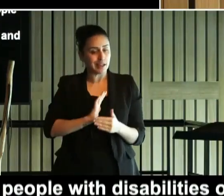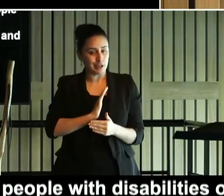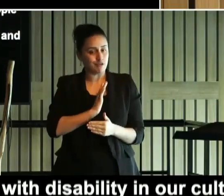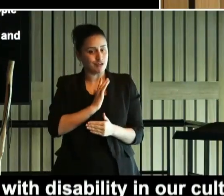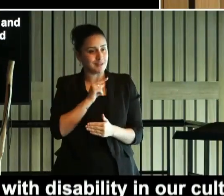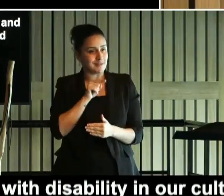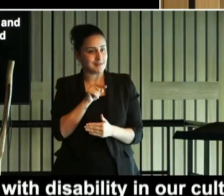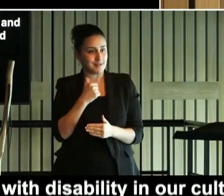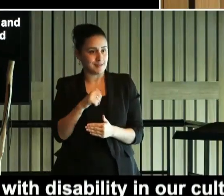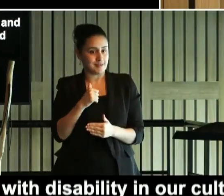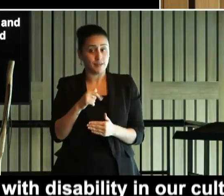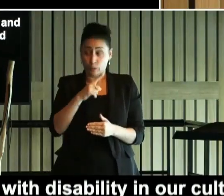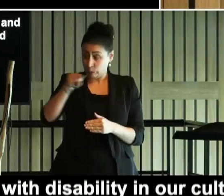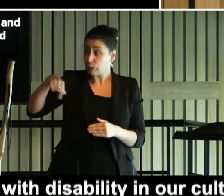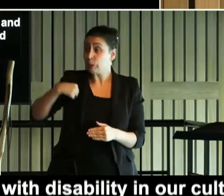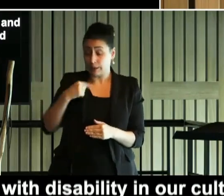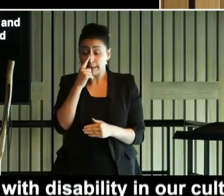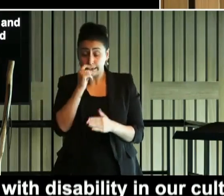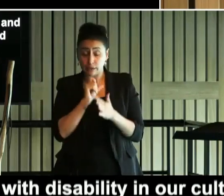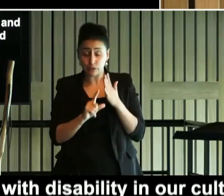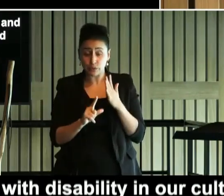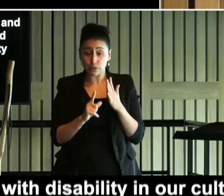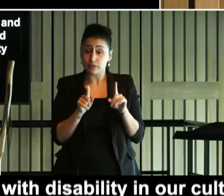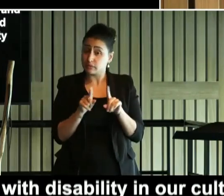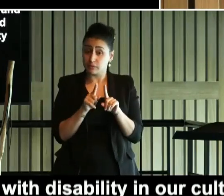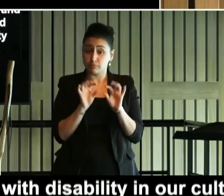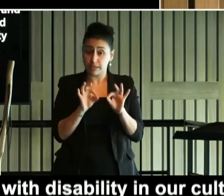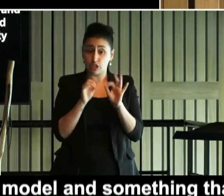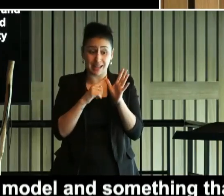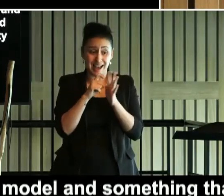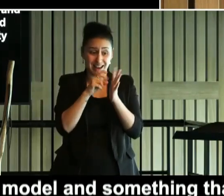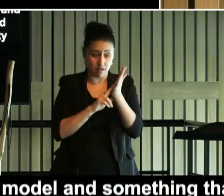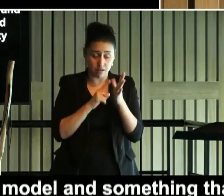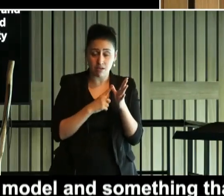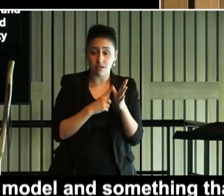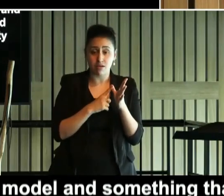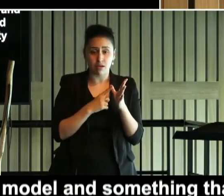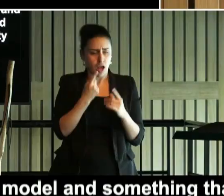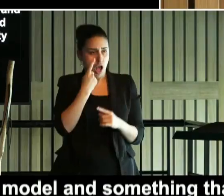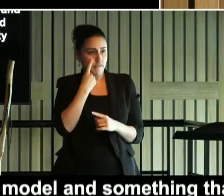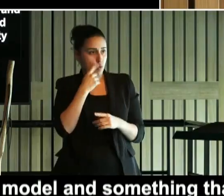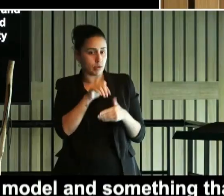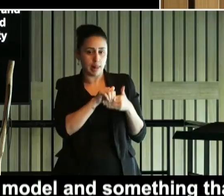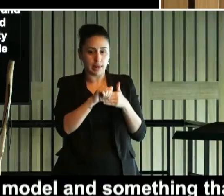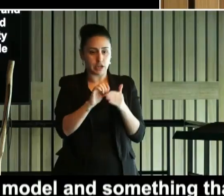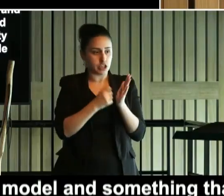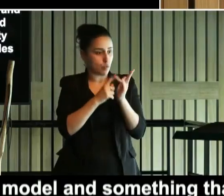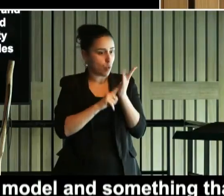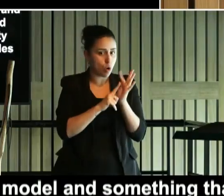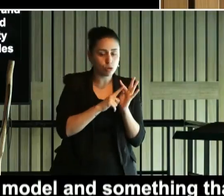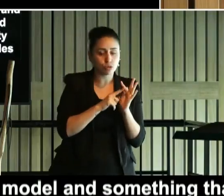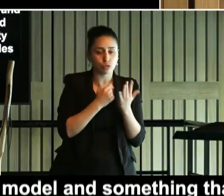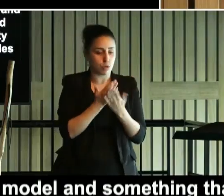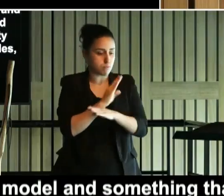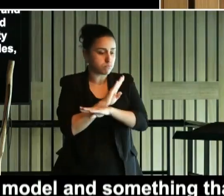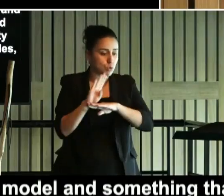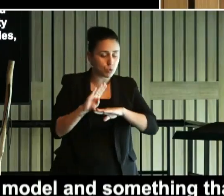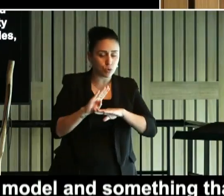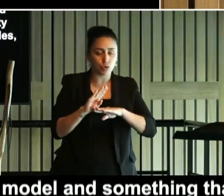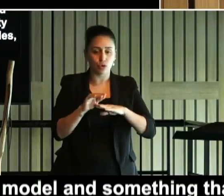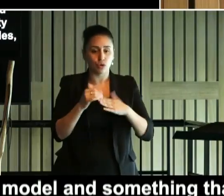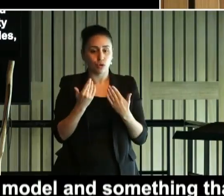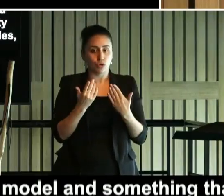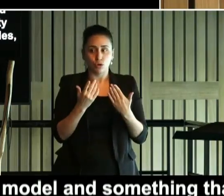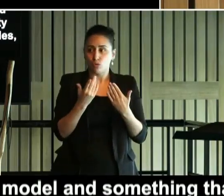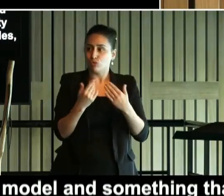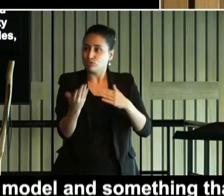as a community and certainly as ADNA to look at leadership roles on boards, for example, where that can be a really great